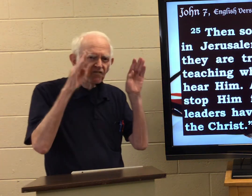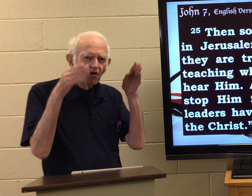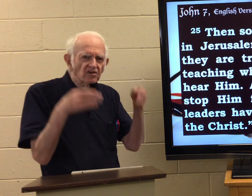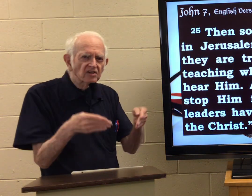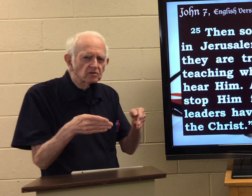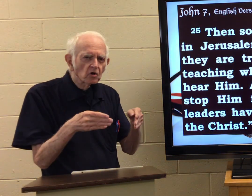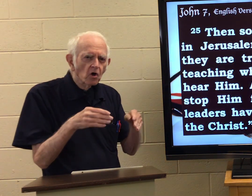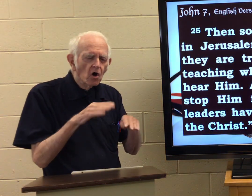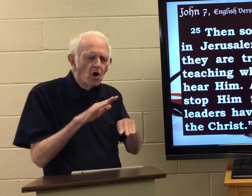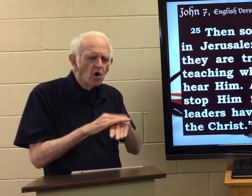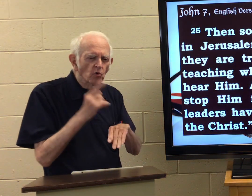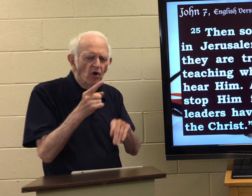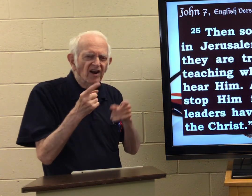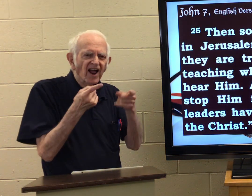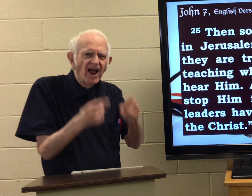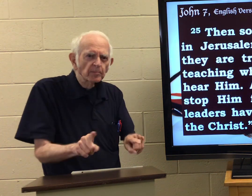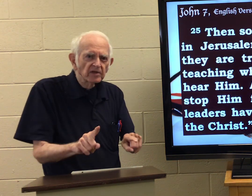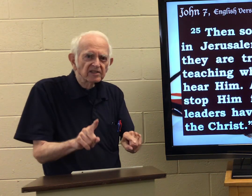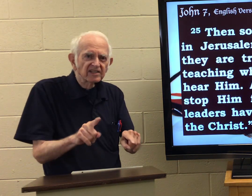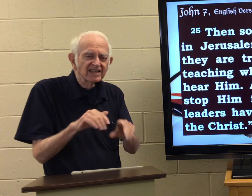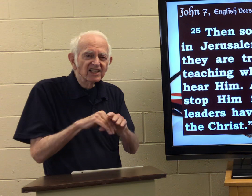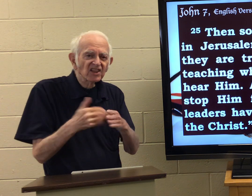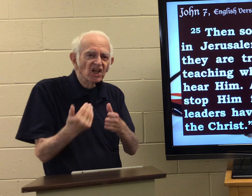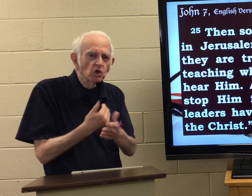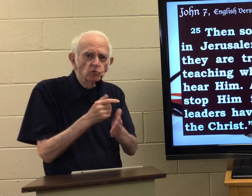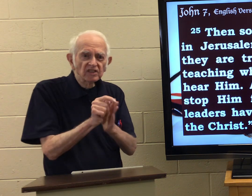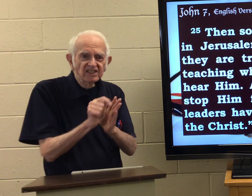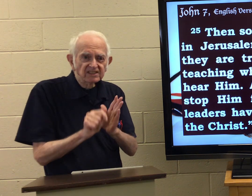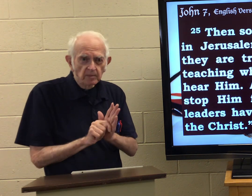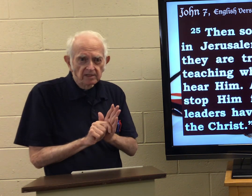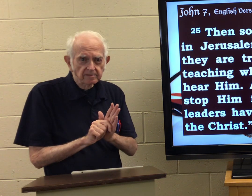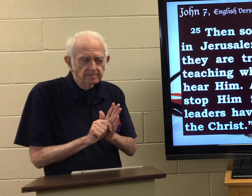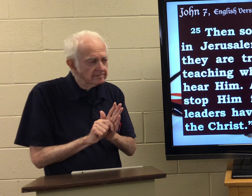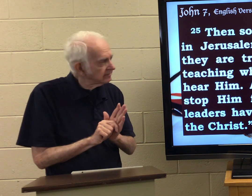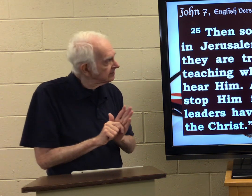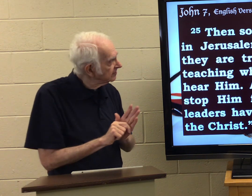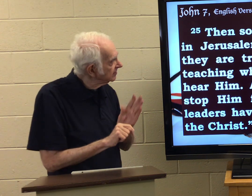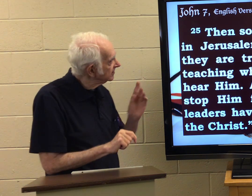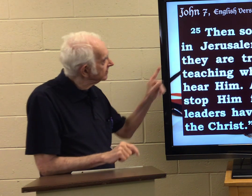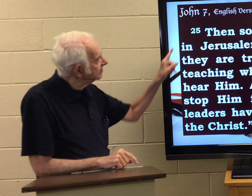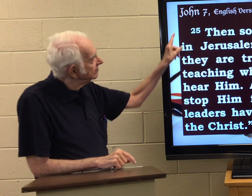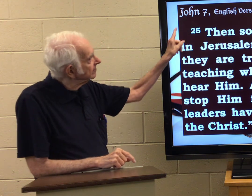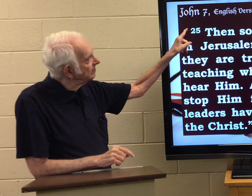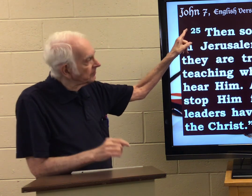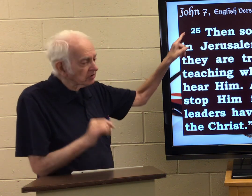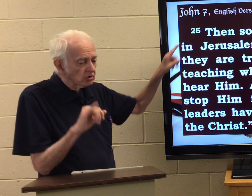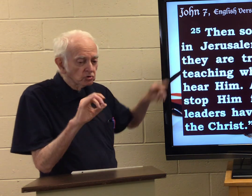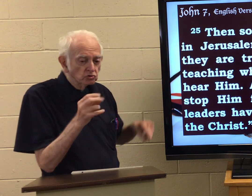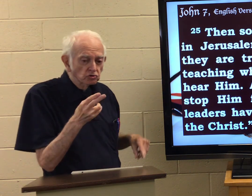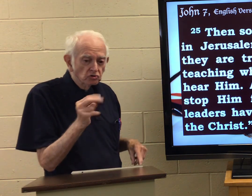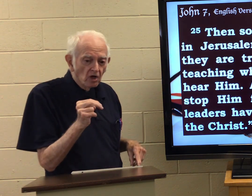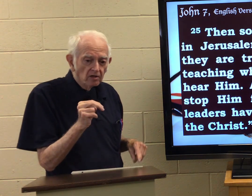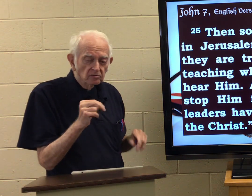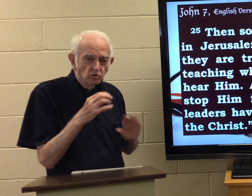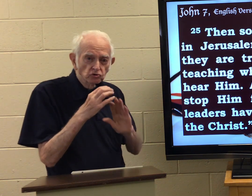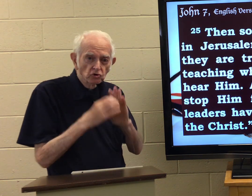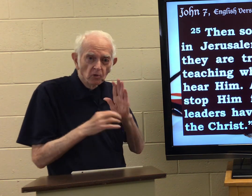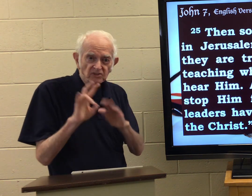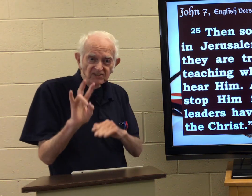Now we'll focus on what happened in the New Testament. In John chapter